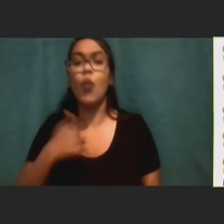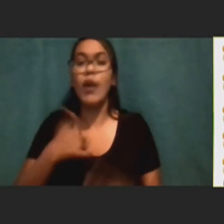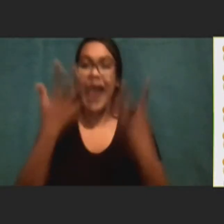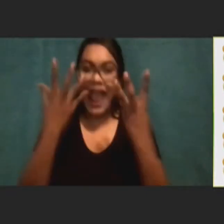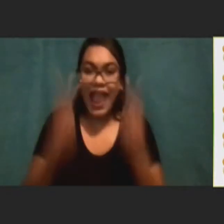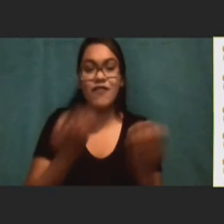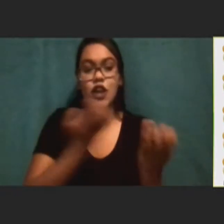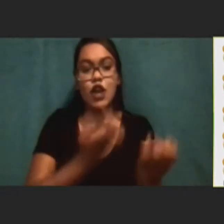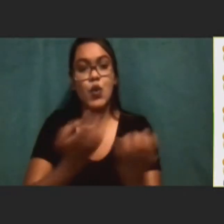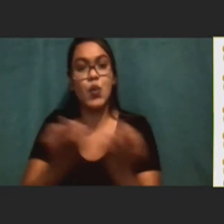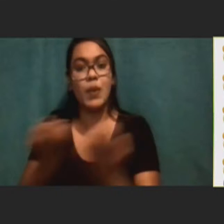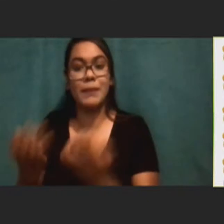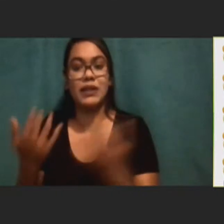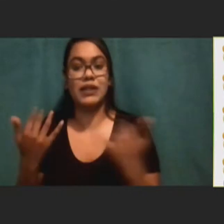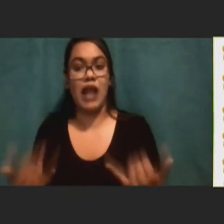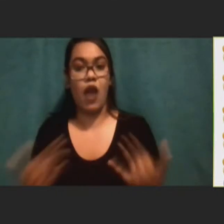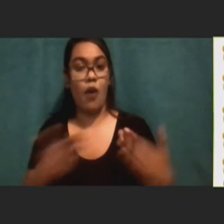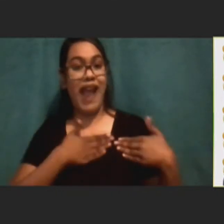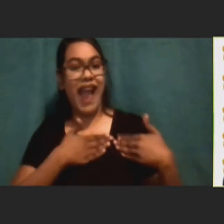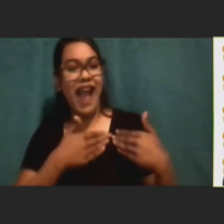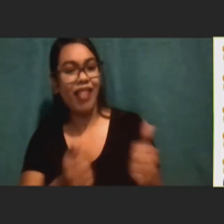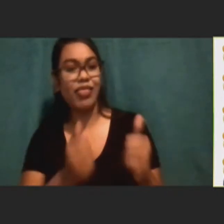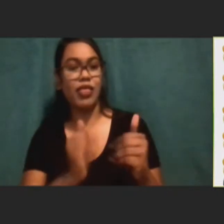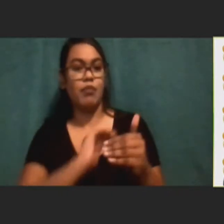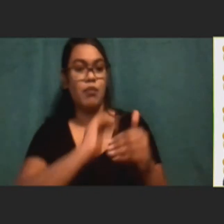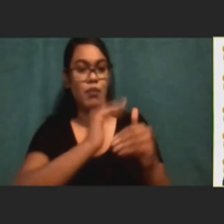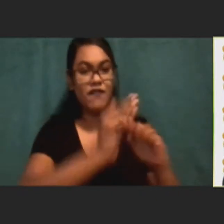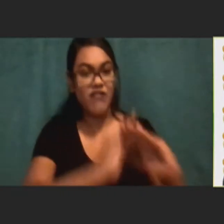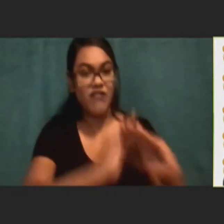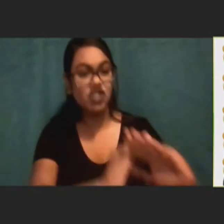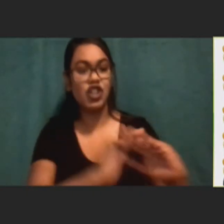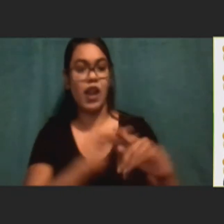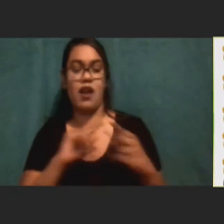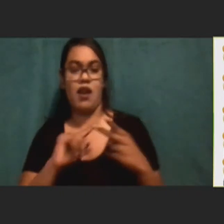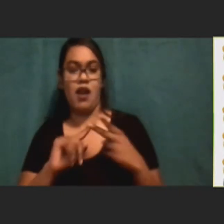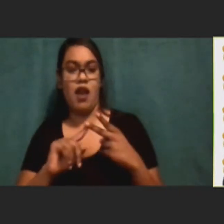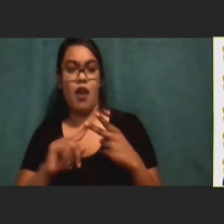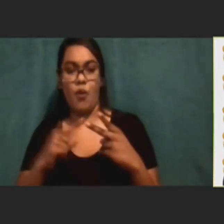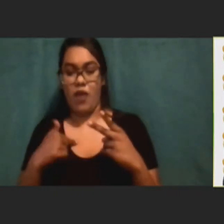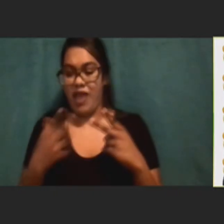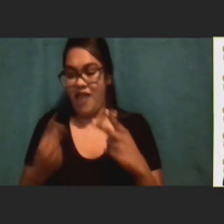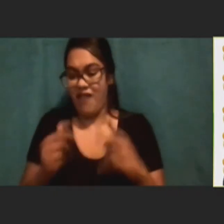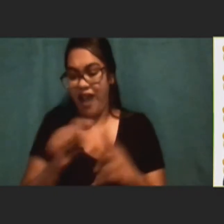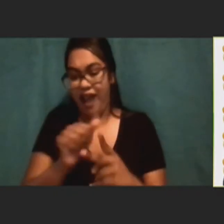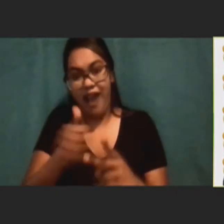non-pharmaceutical, the health prevention measures, but also we do have a